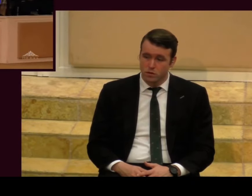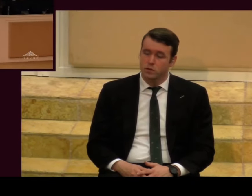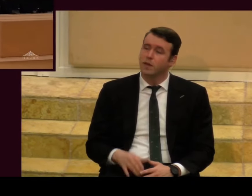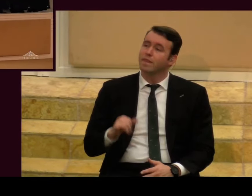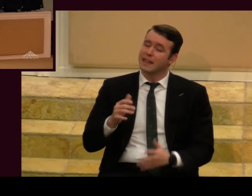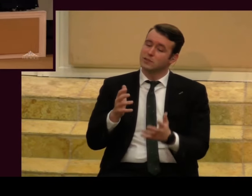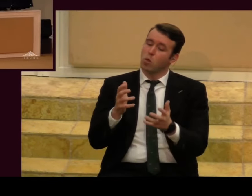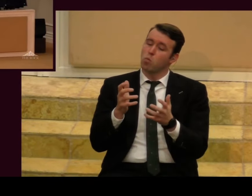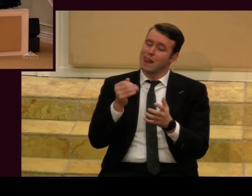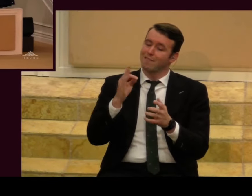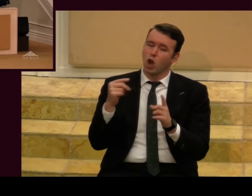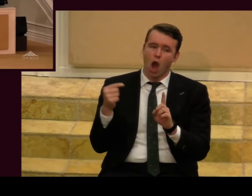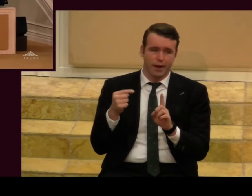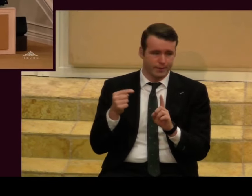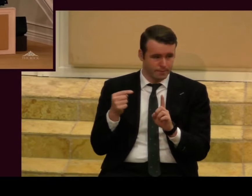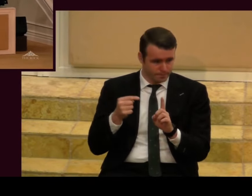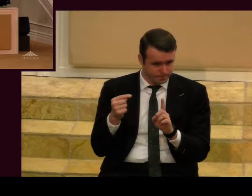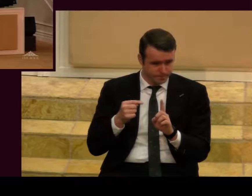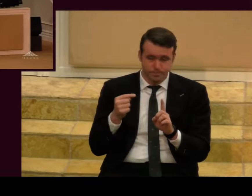Somebody say the will of God.